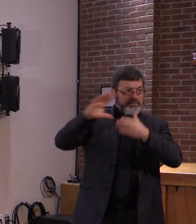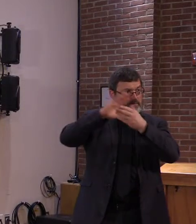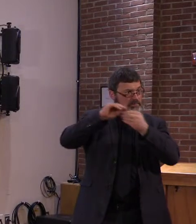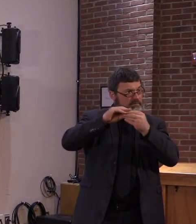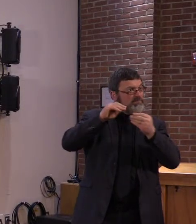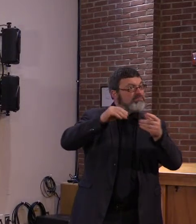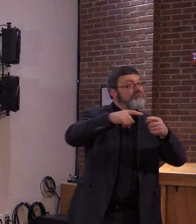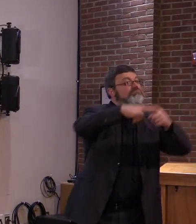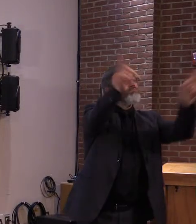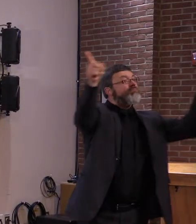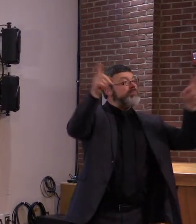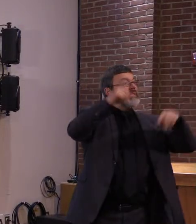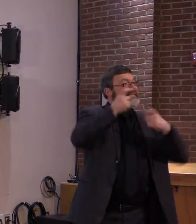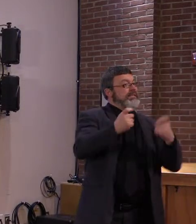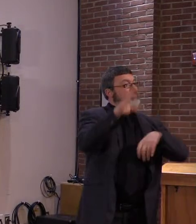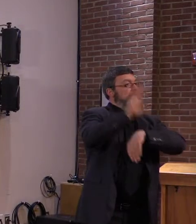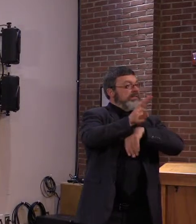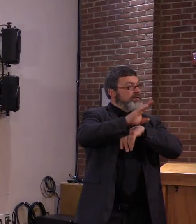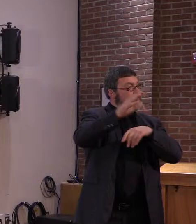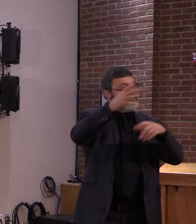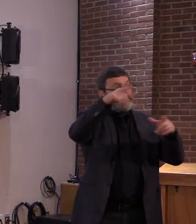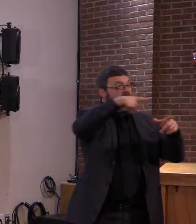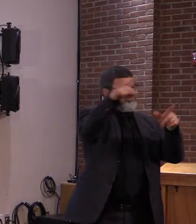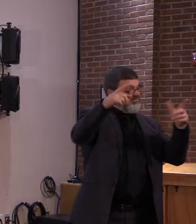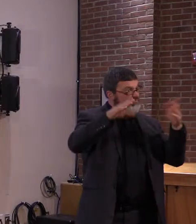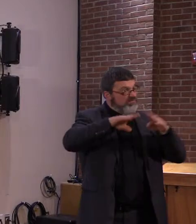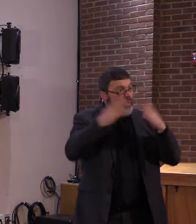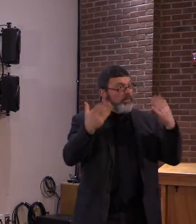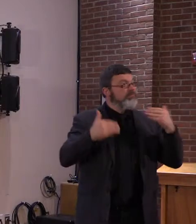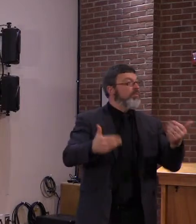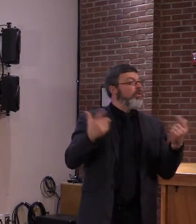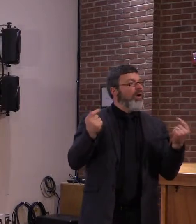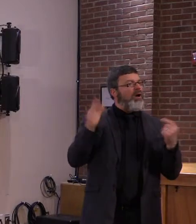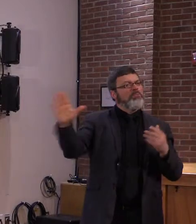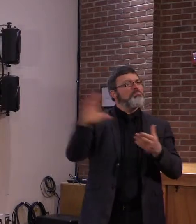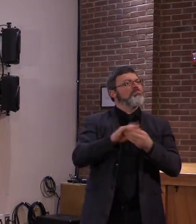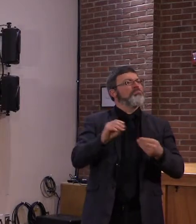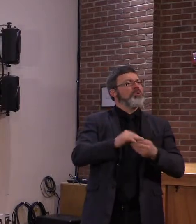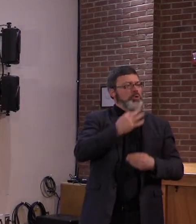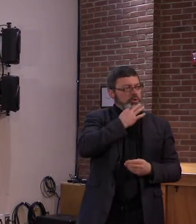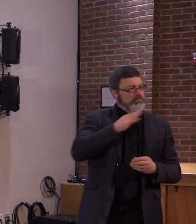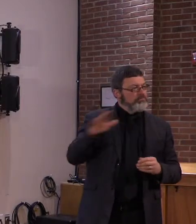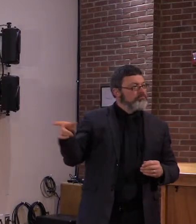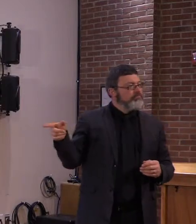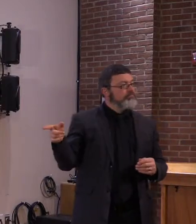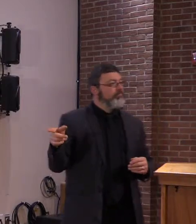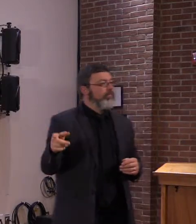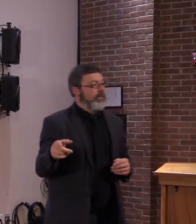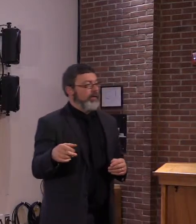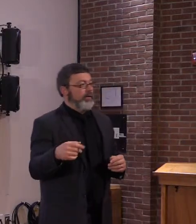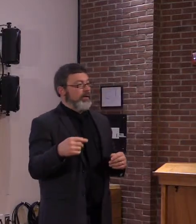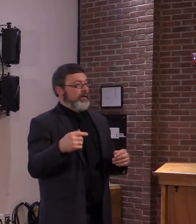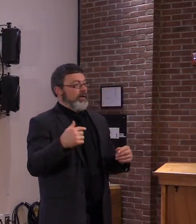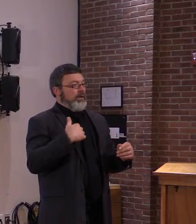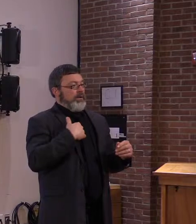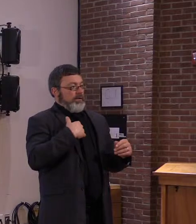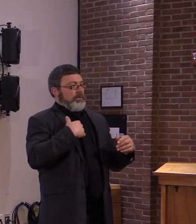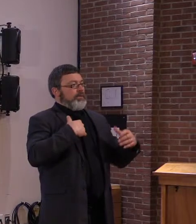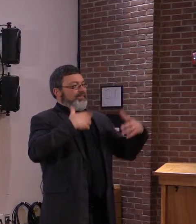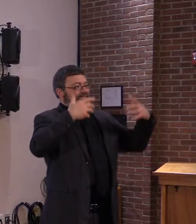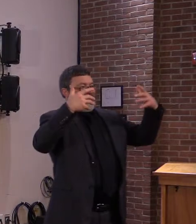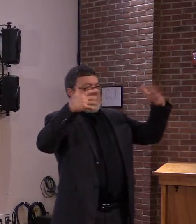virus being what it is, it would be premature for people who have had an infection that was documented to think